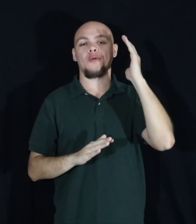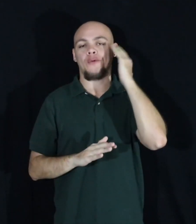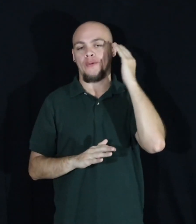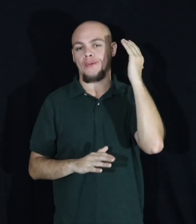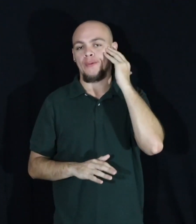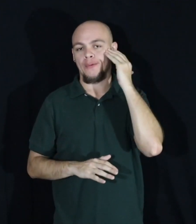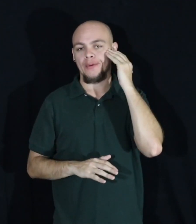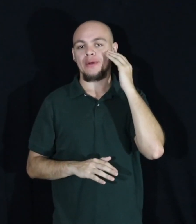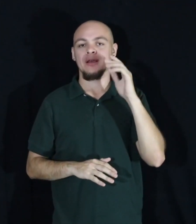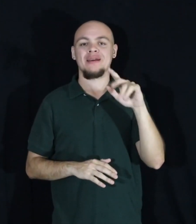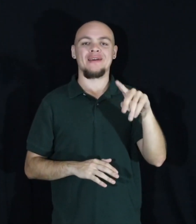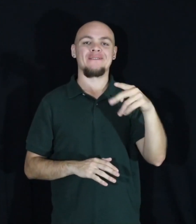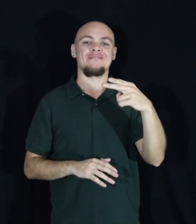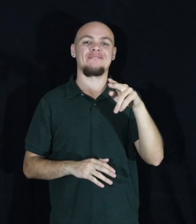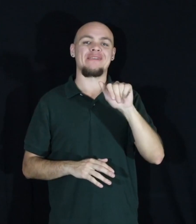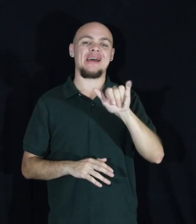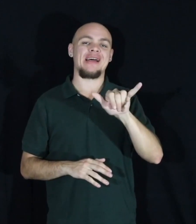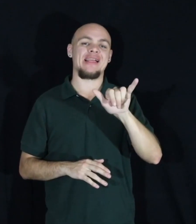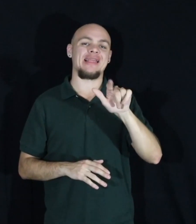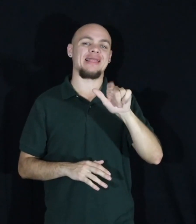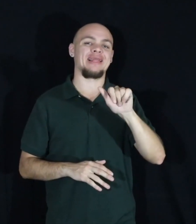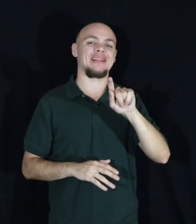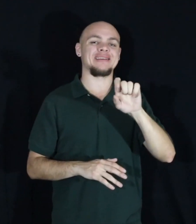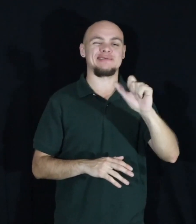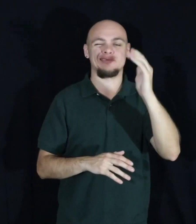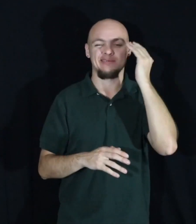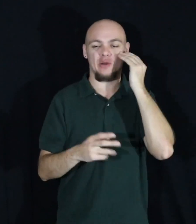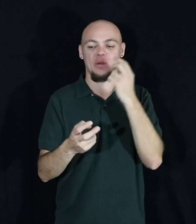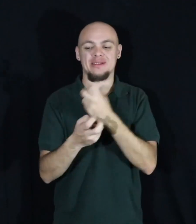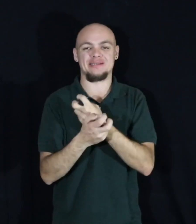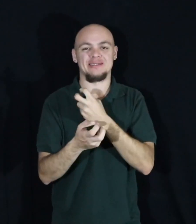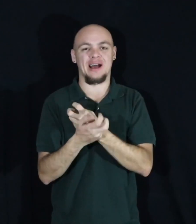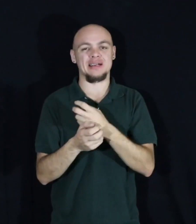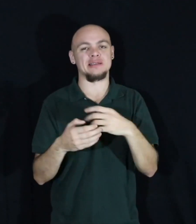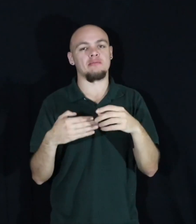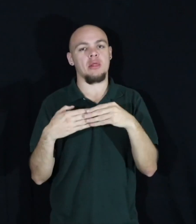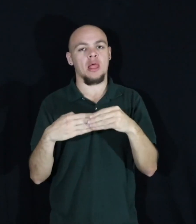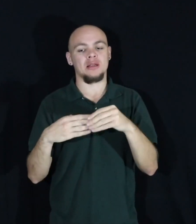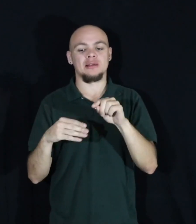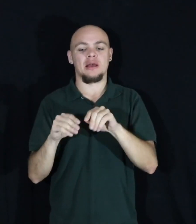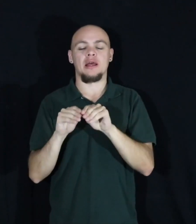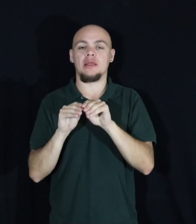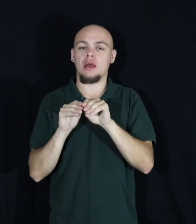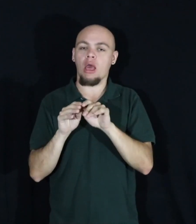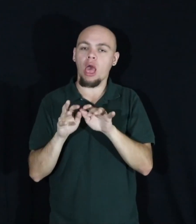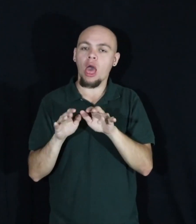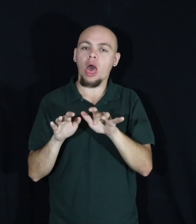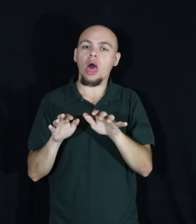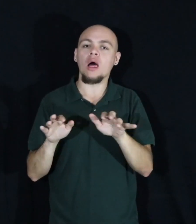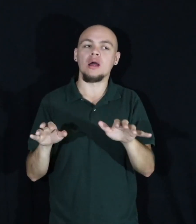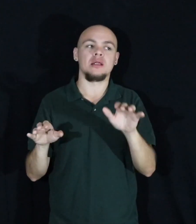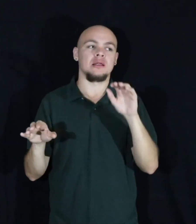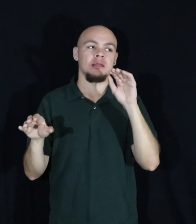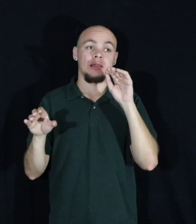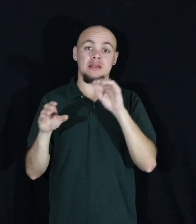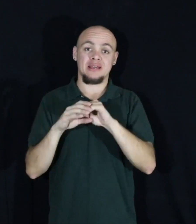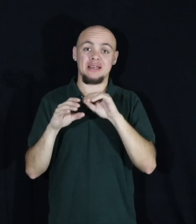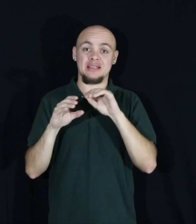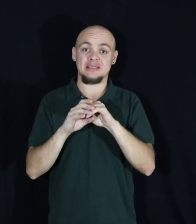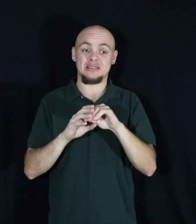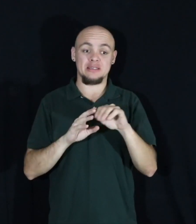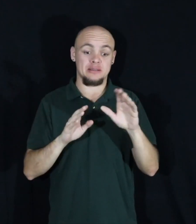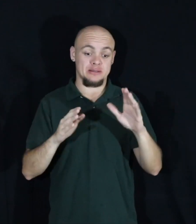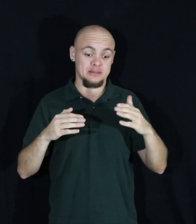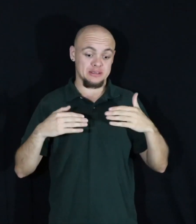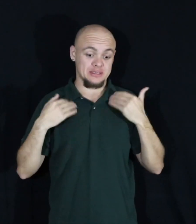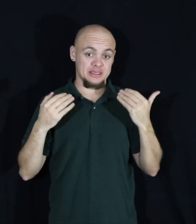well that phthalates were toxic. They also knew that the phthalates were leaching out of the toys and into the bodies of